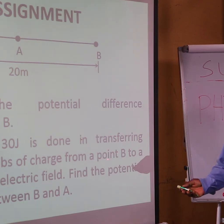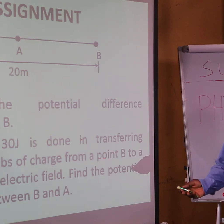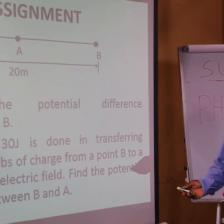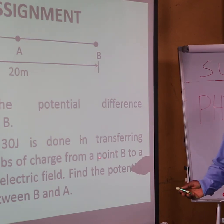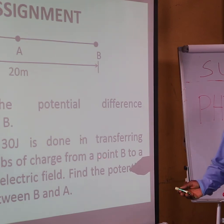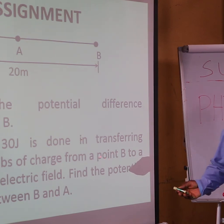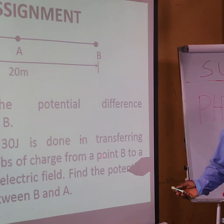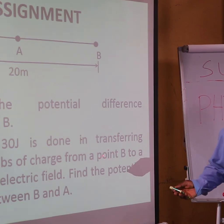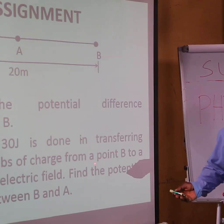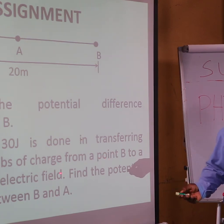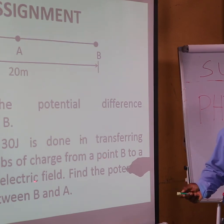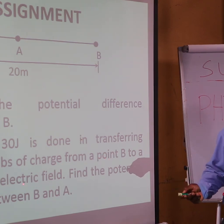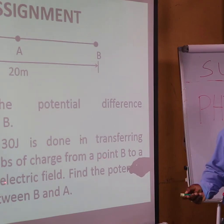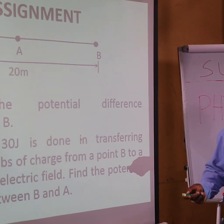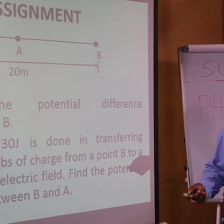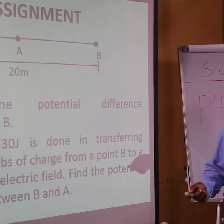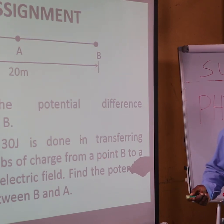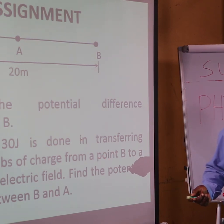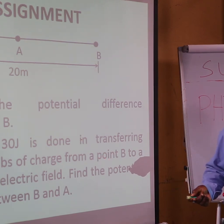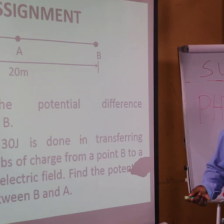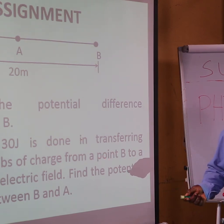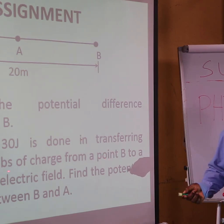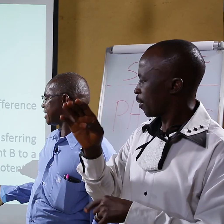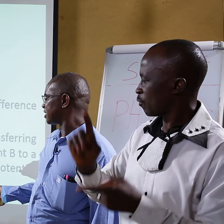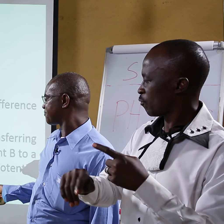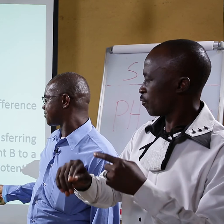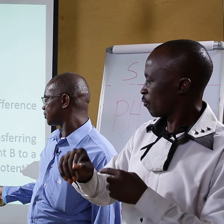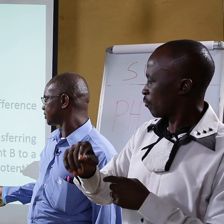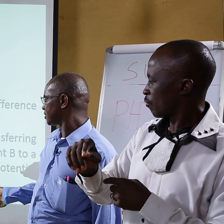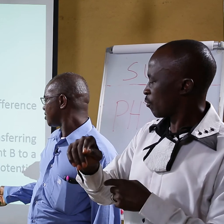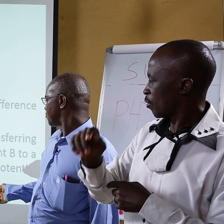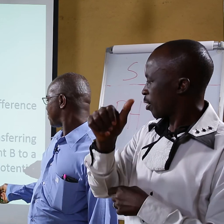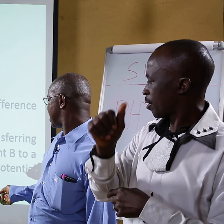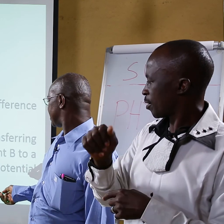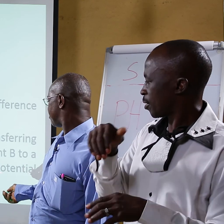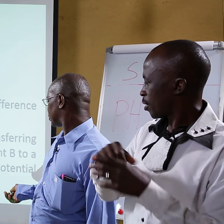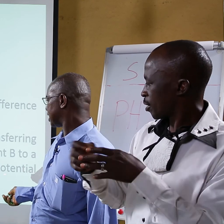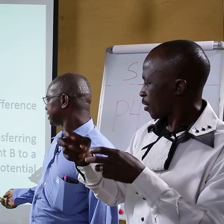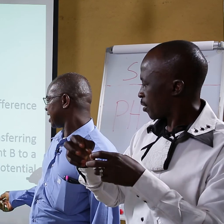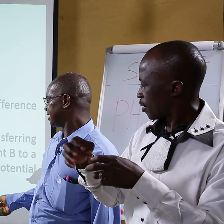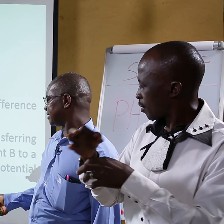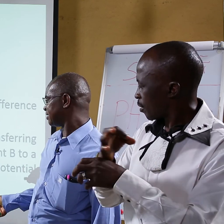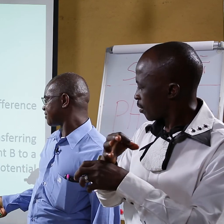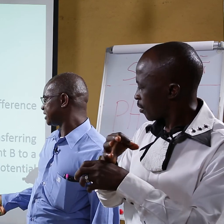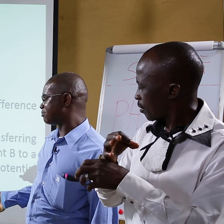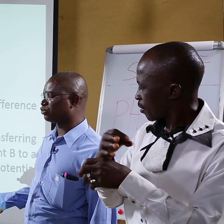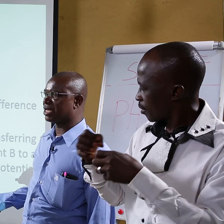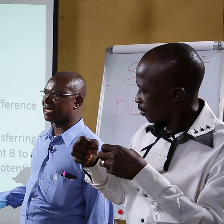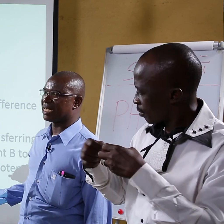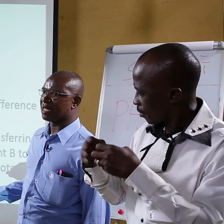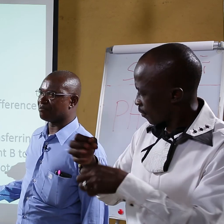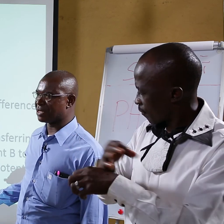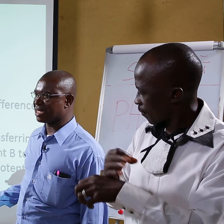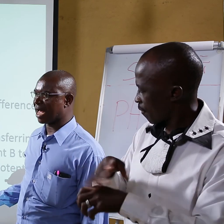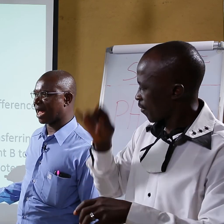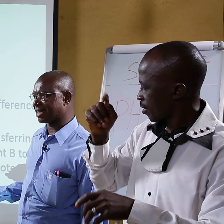point B to a point A in an electric field. Find the potential difference